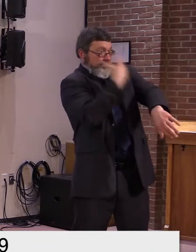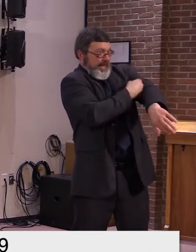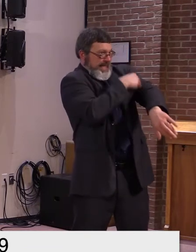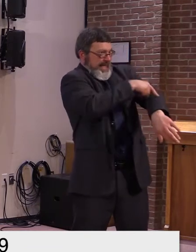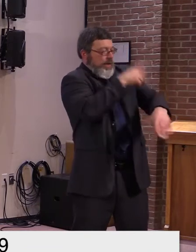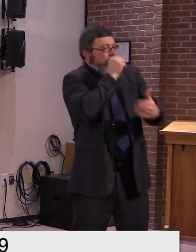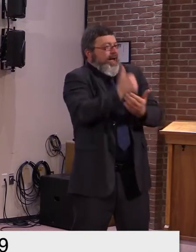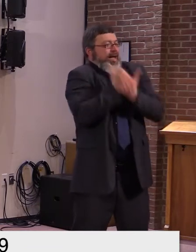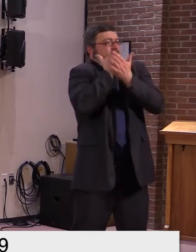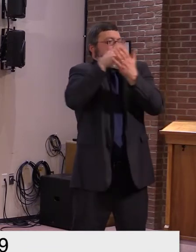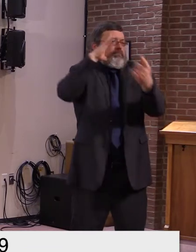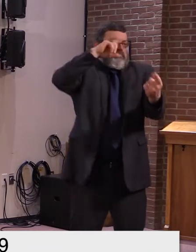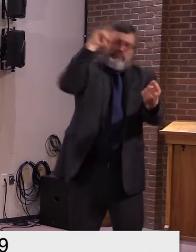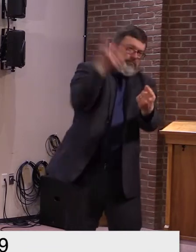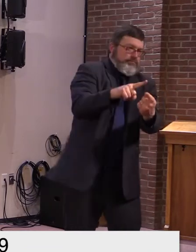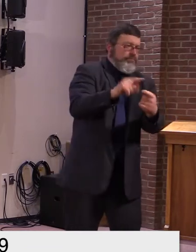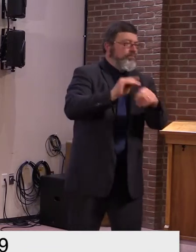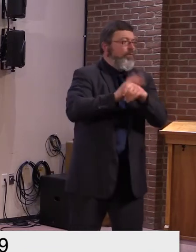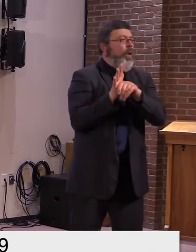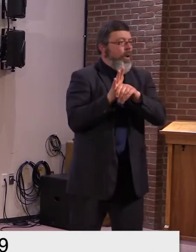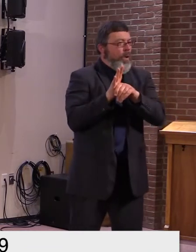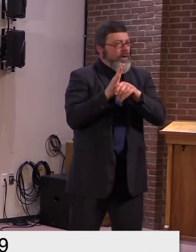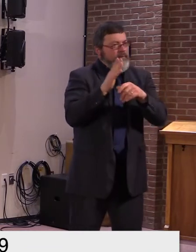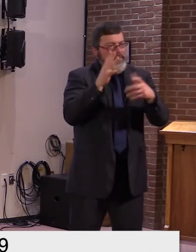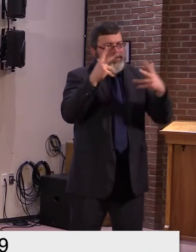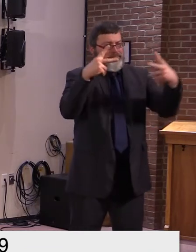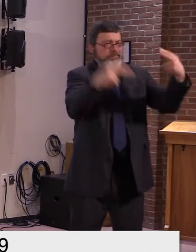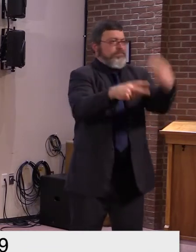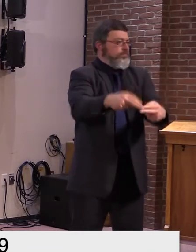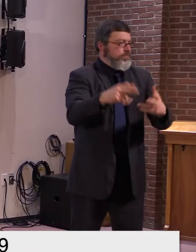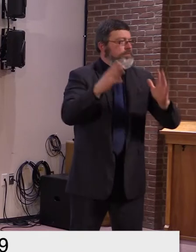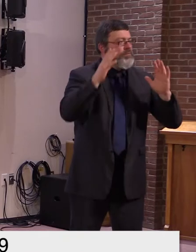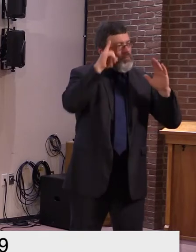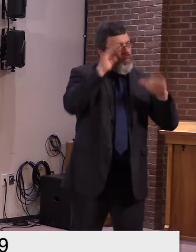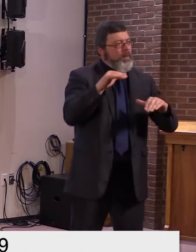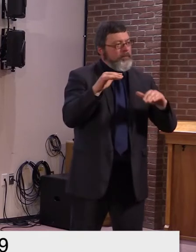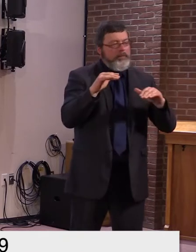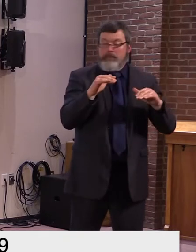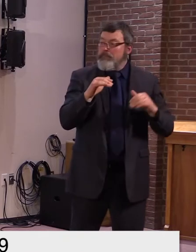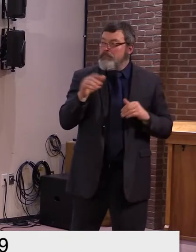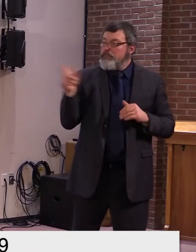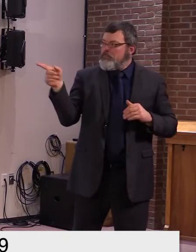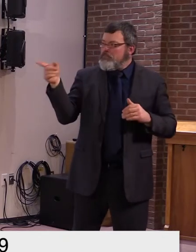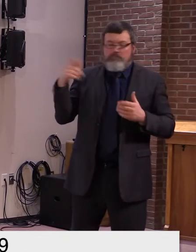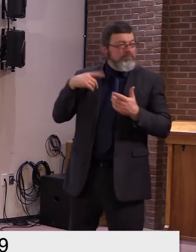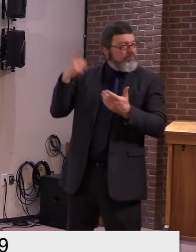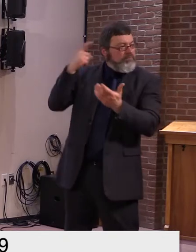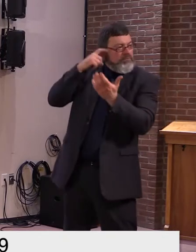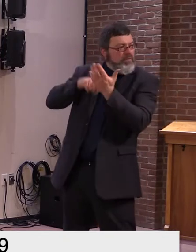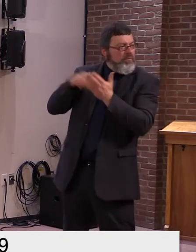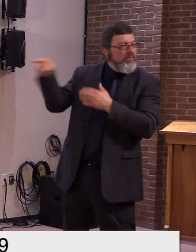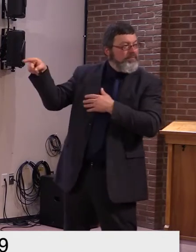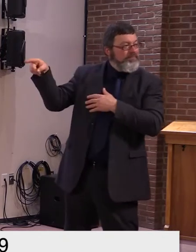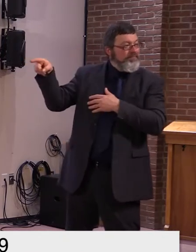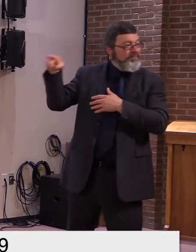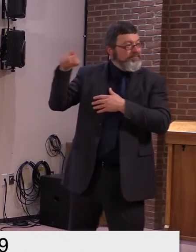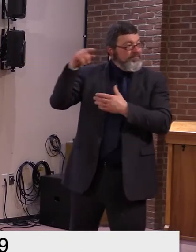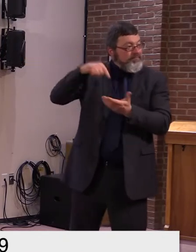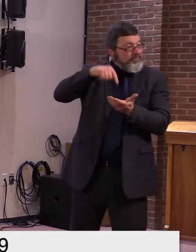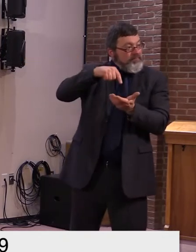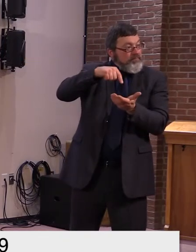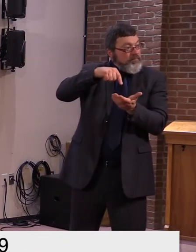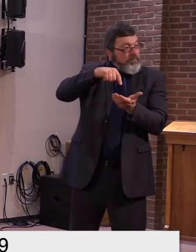to there. And Governor, you mentioned stimulus, but you know, in fact, it's survival for a lot of our businesses. You know, the